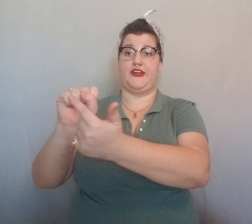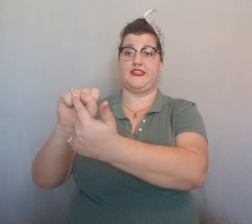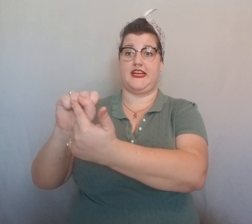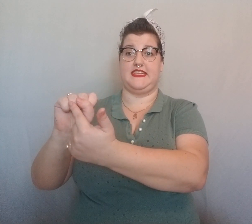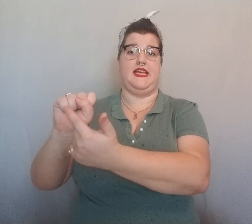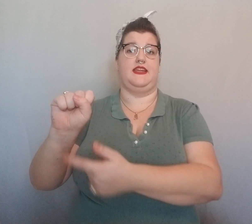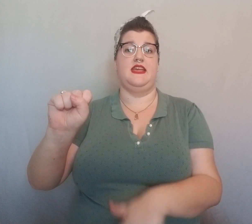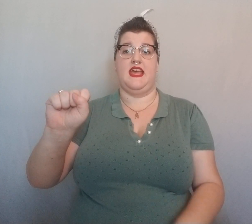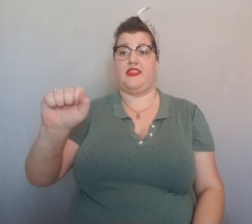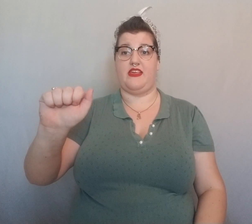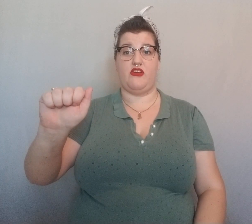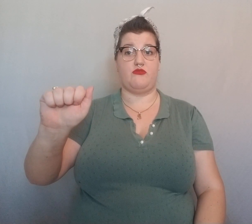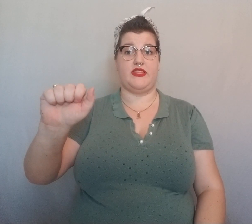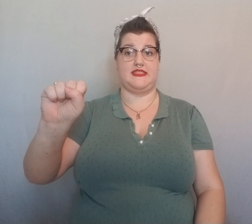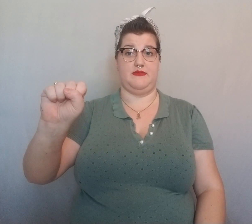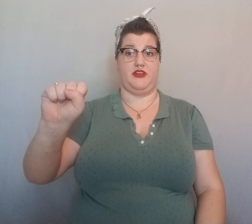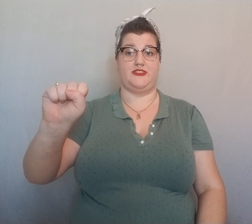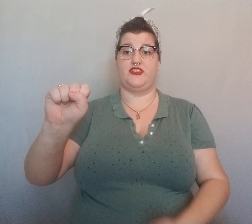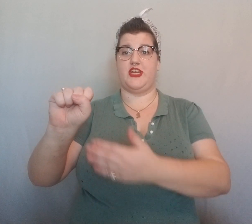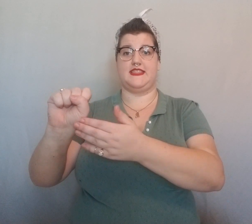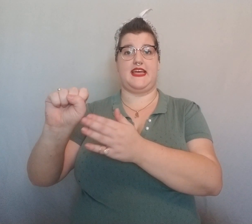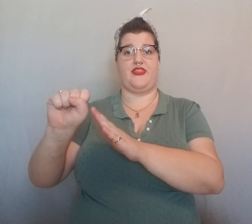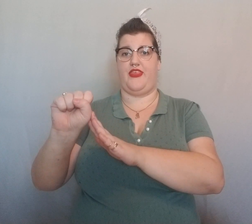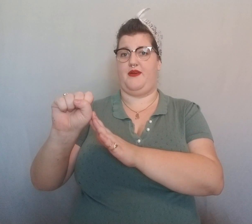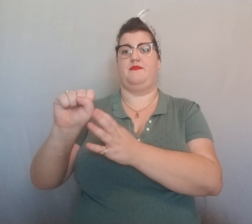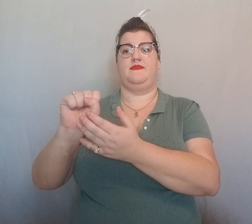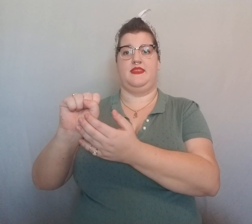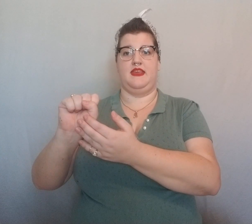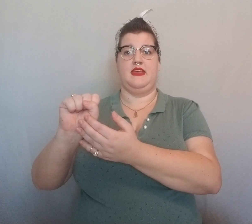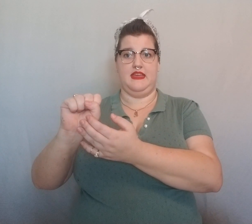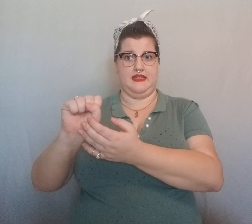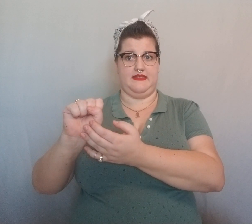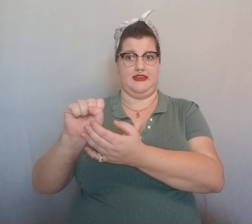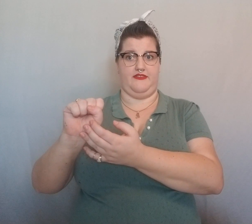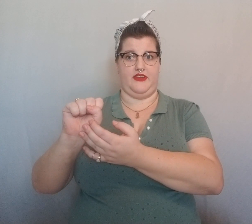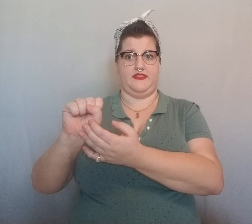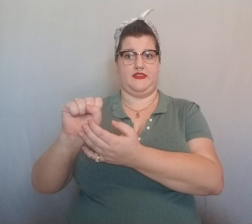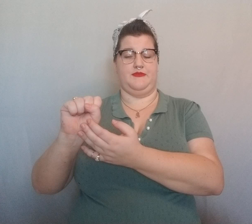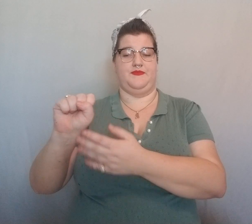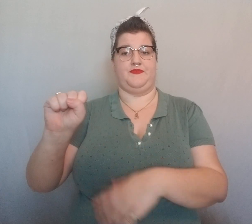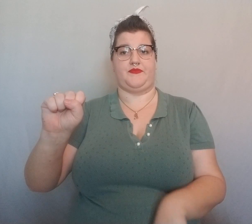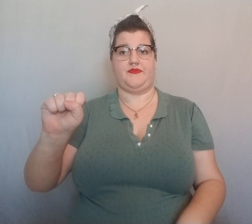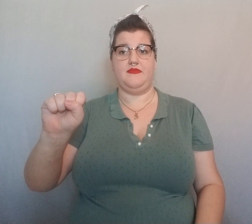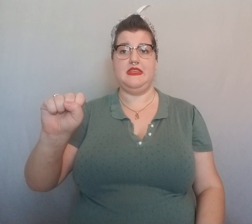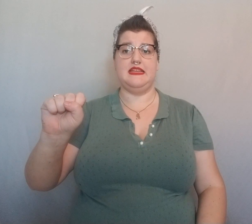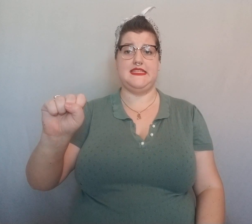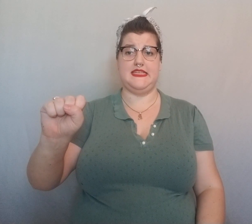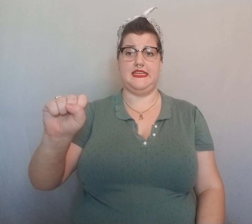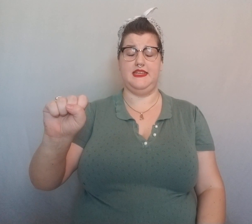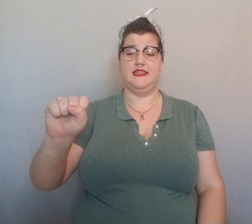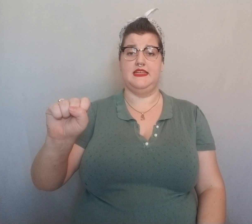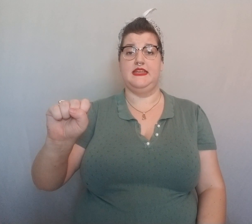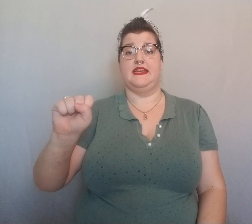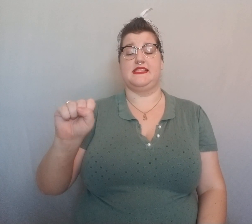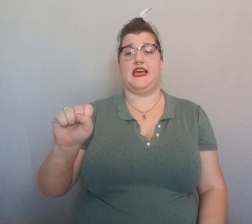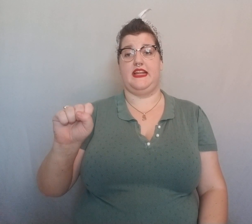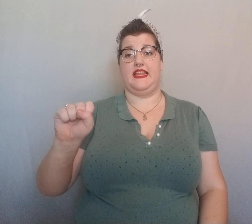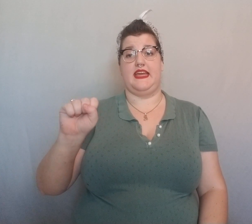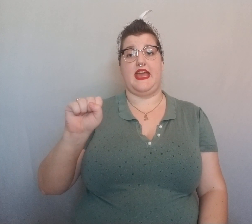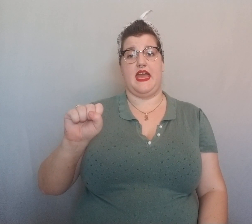tucked in. And they look really similar. It's just that thumb is the difference. T is kind of like